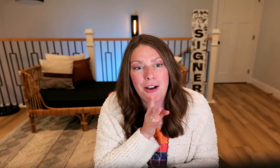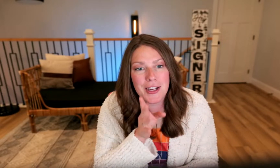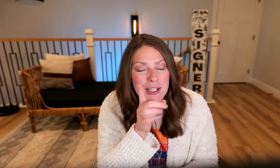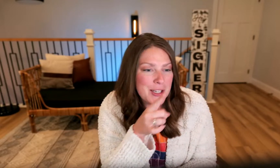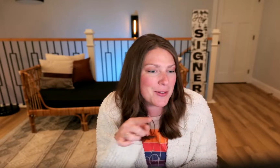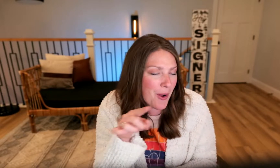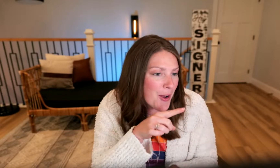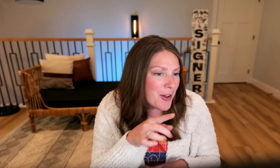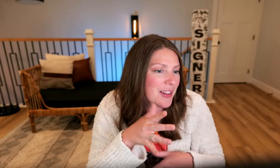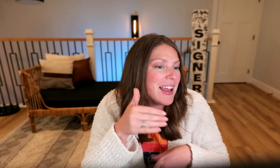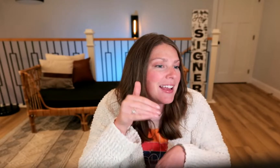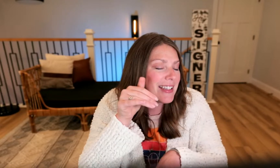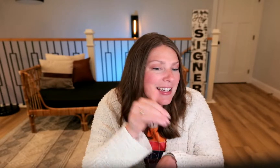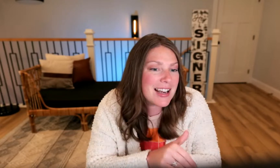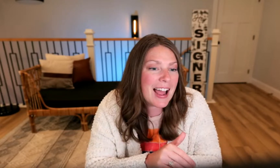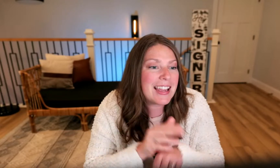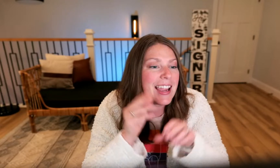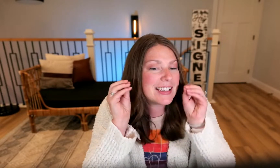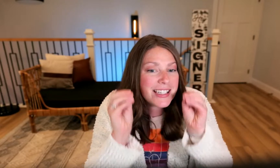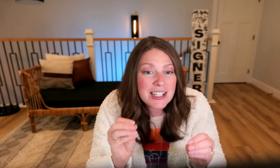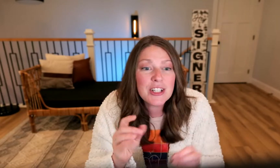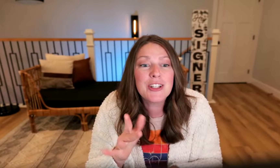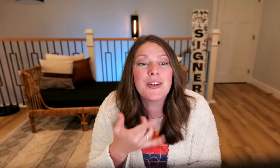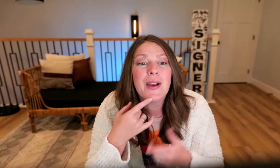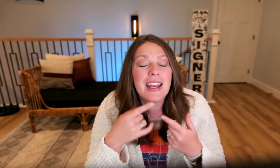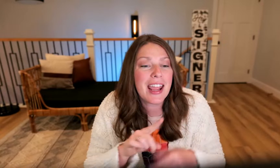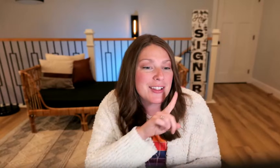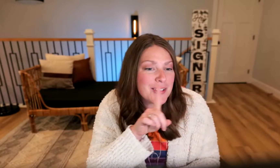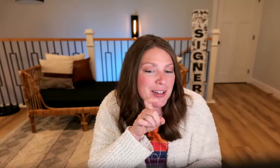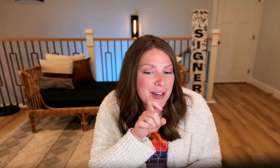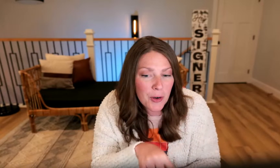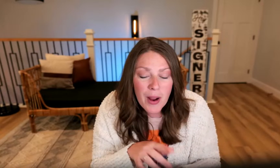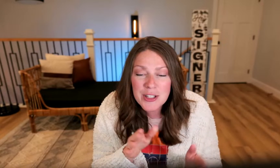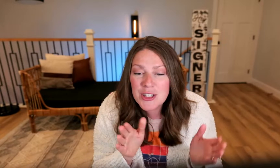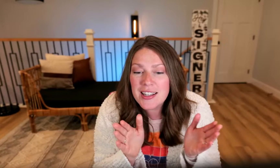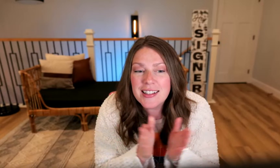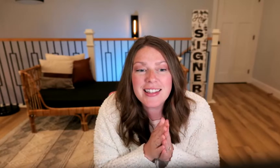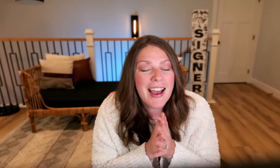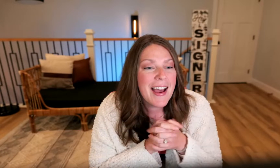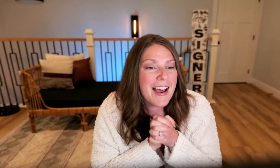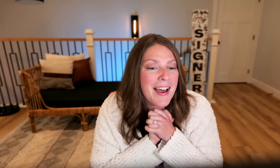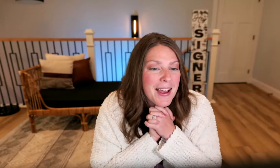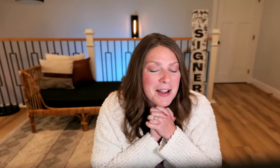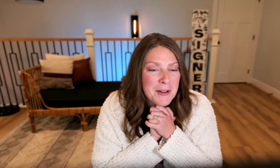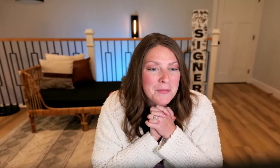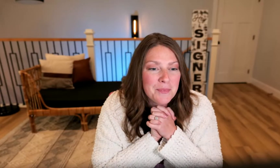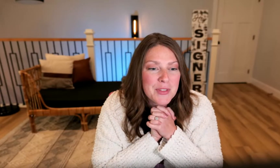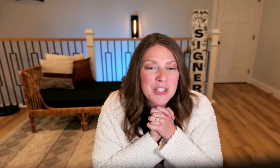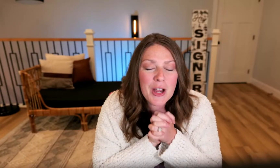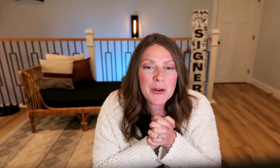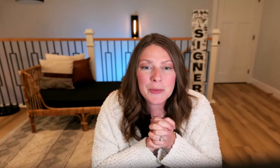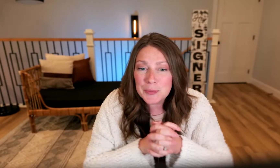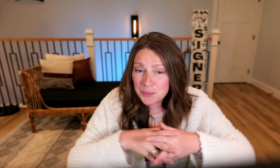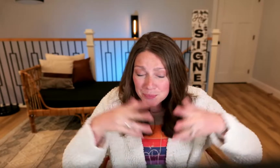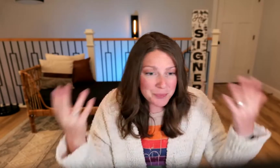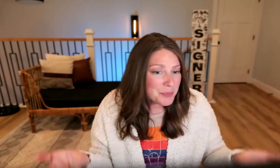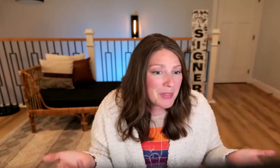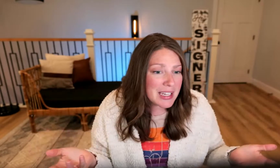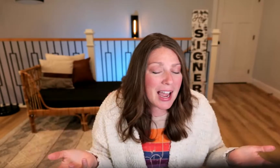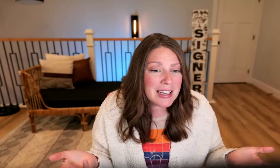talking to you all tonight and teaching you and answering your questions. So kind of